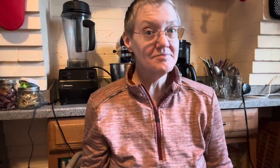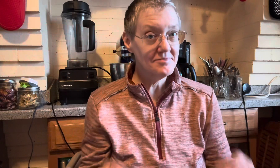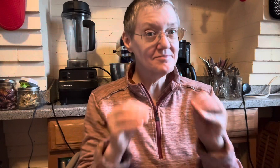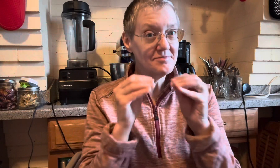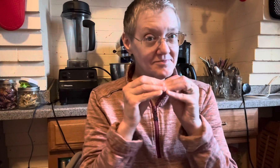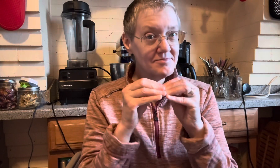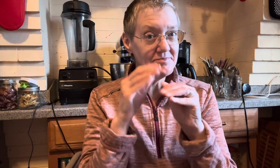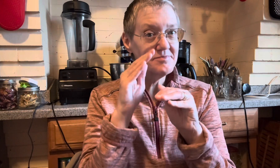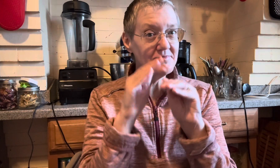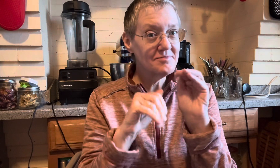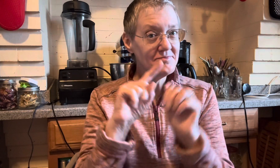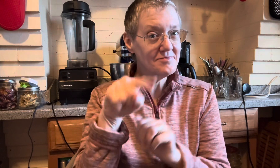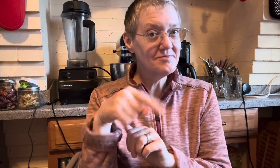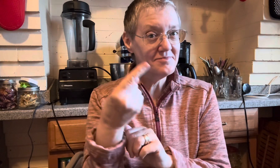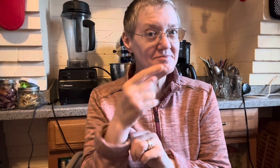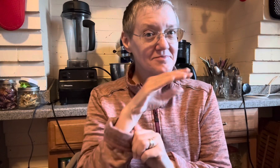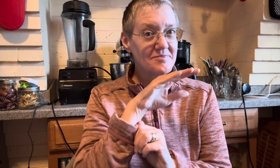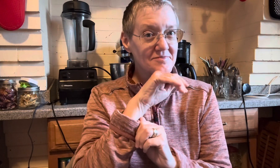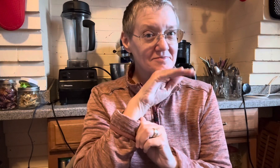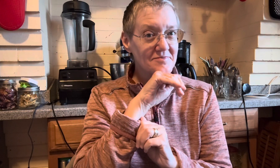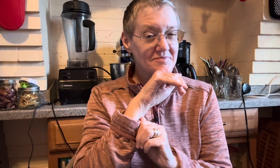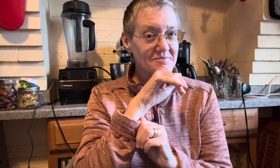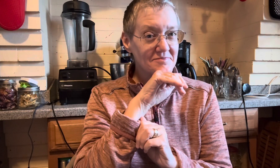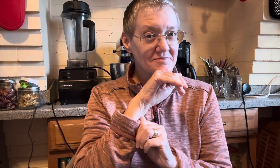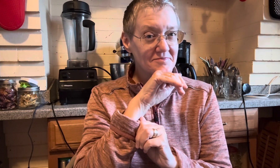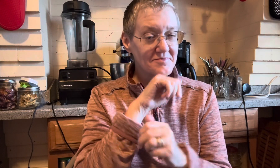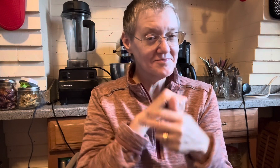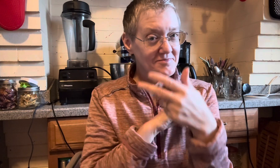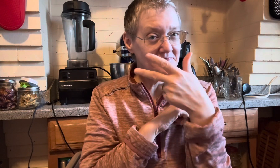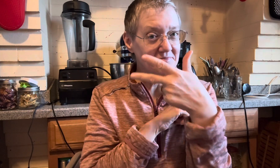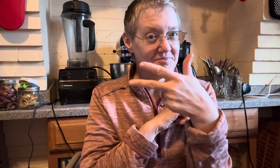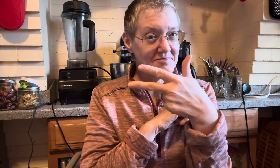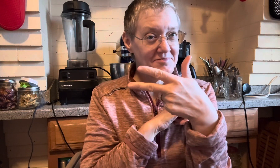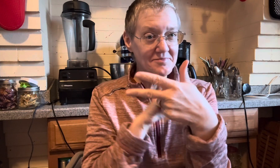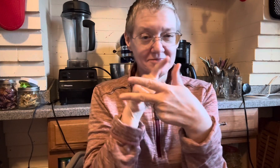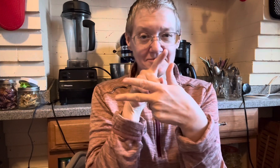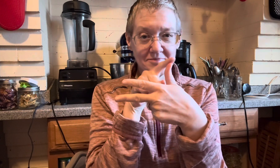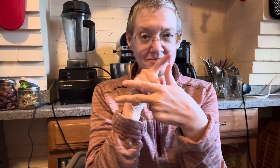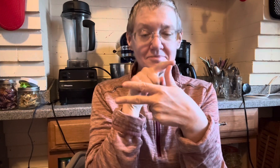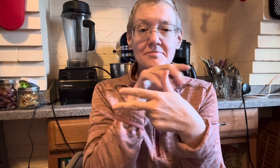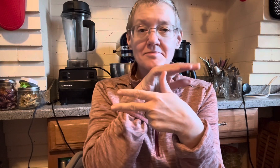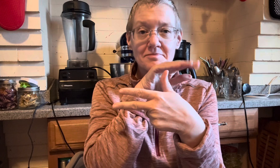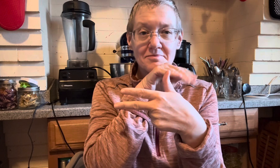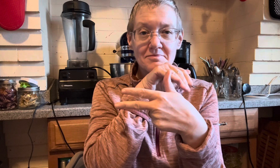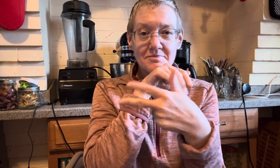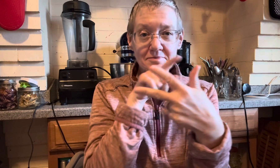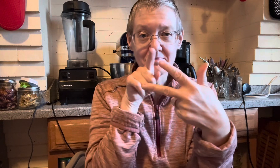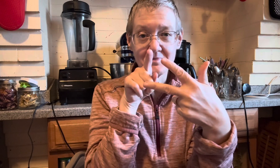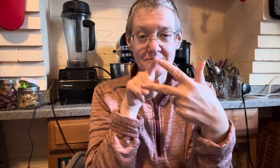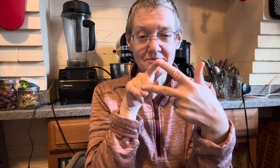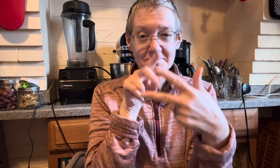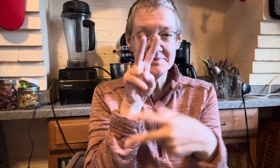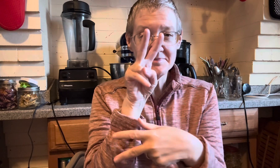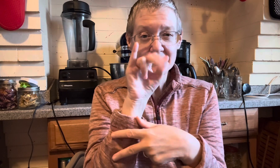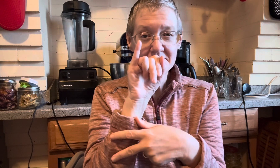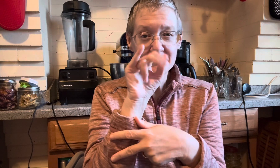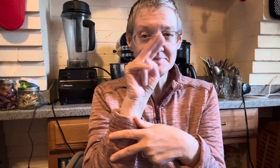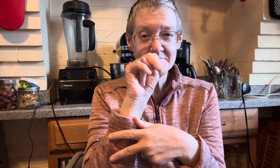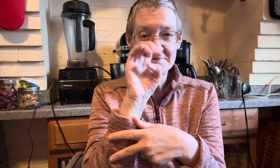This one does have ingredients more than just pork. There's the pork, there's